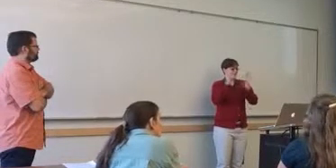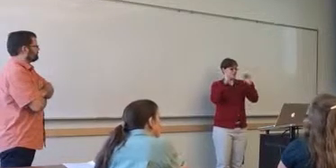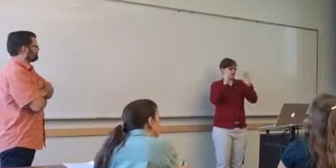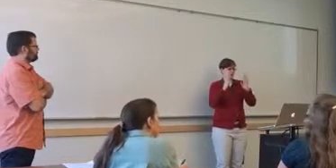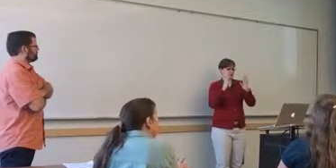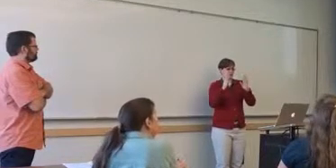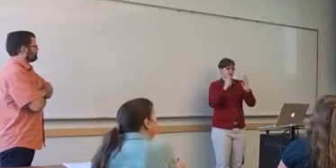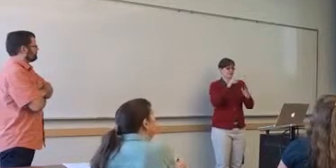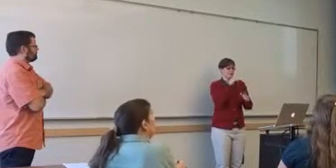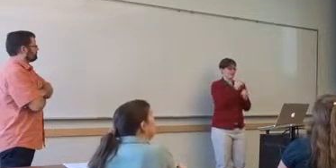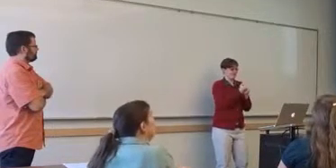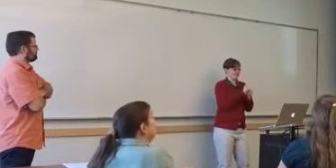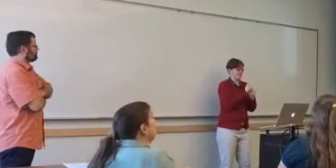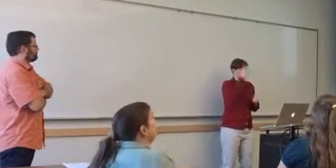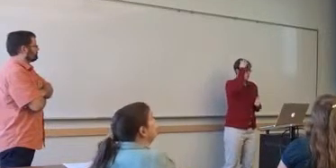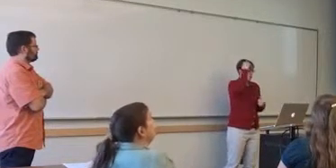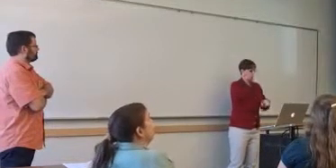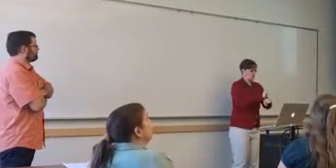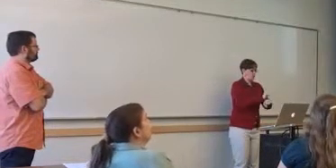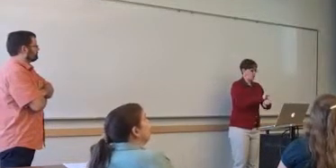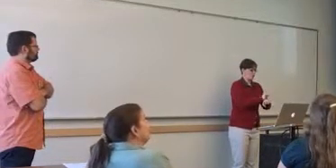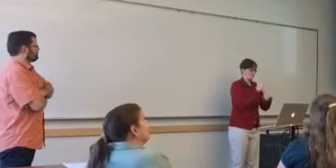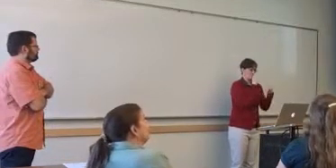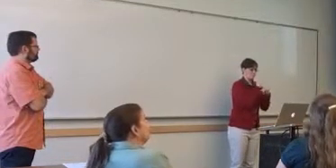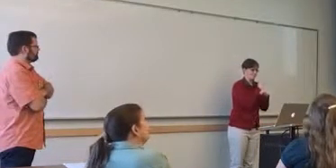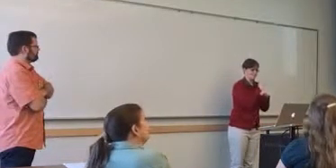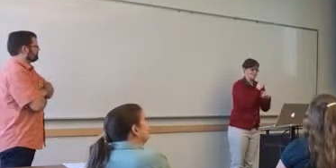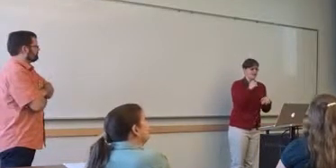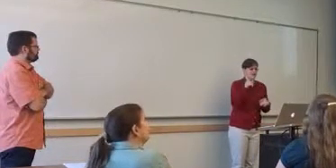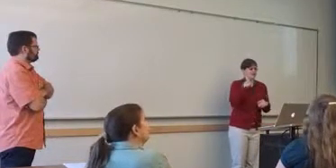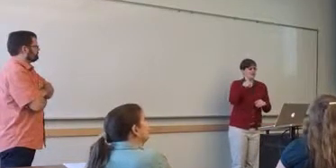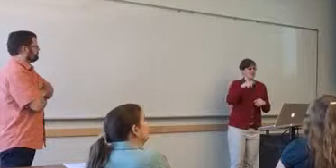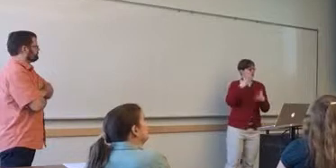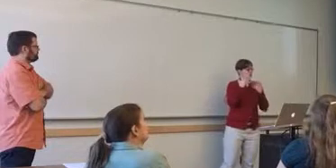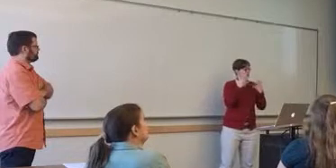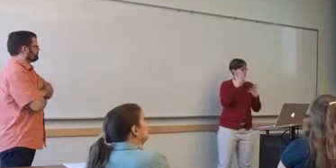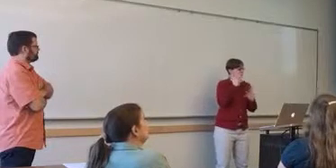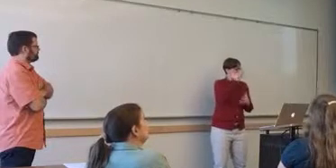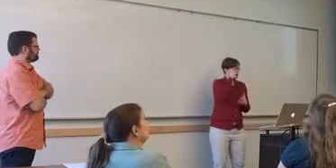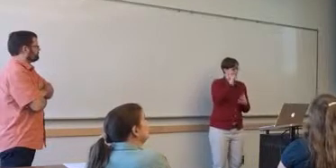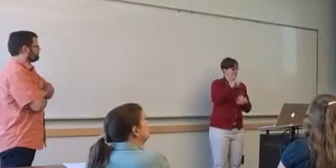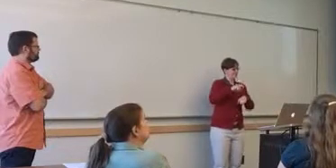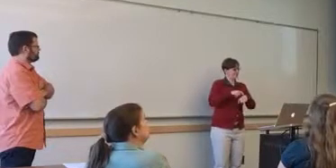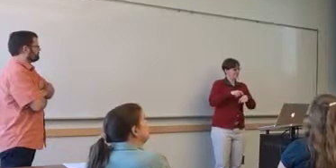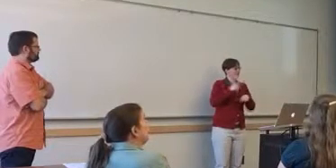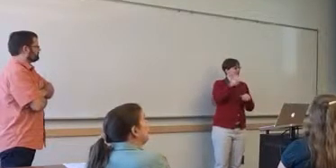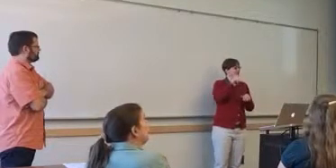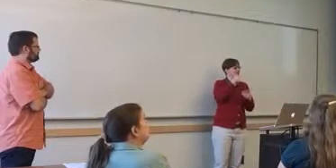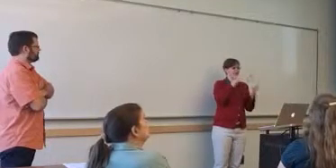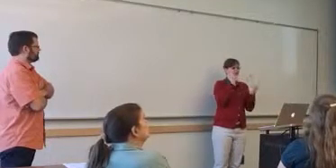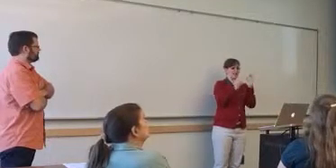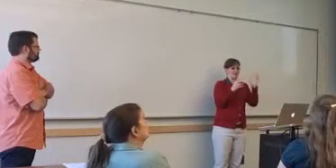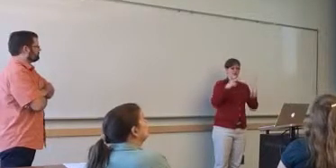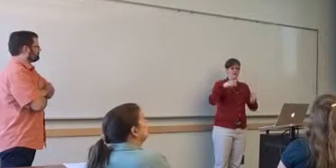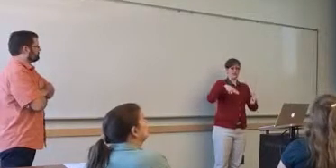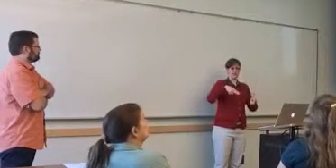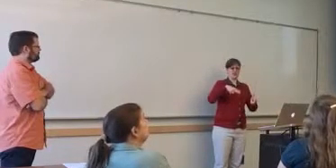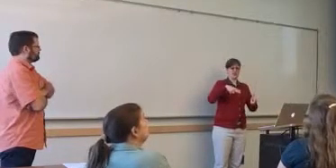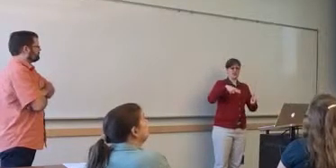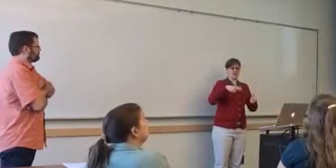And this deaf teacher did not believe Stokey that ASL was a language. Because at that time,